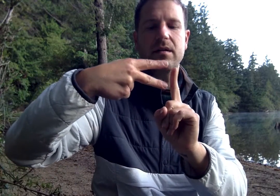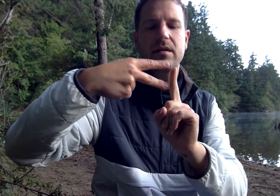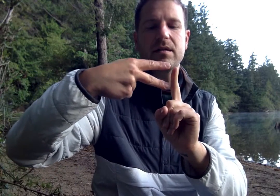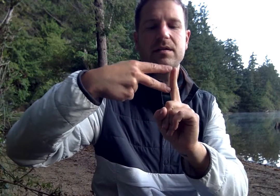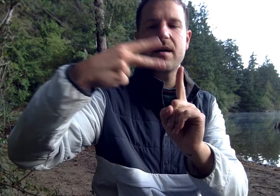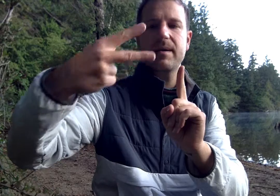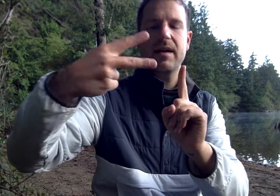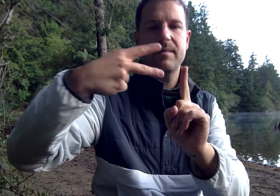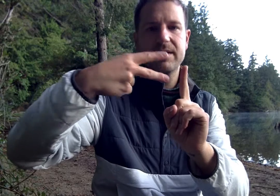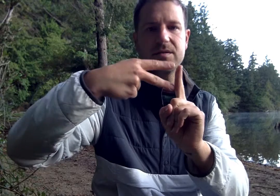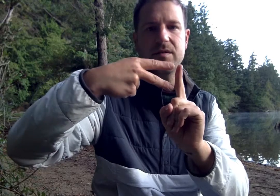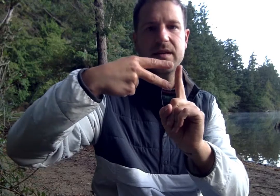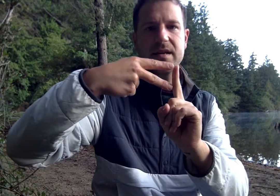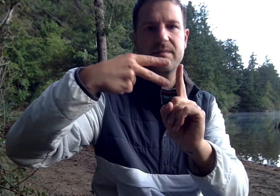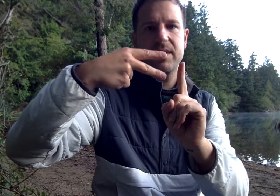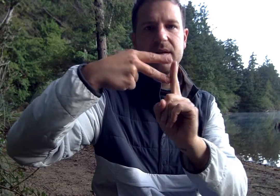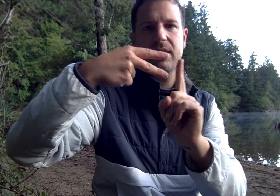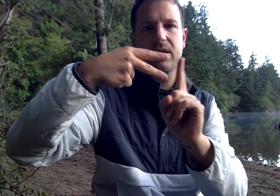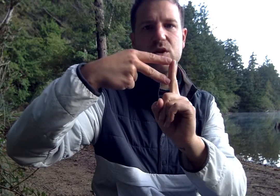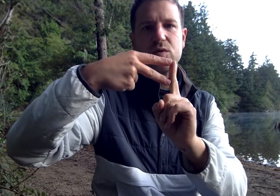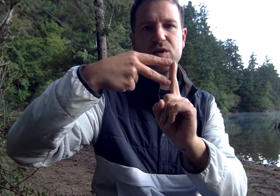your dominant hand makes a two hand shape. YouTube.